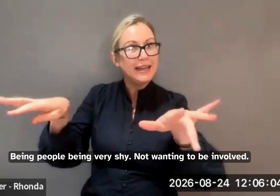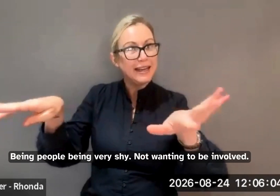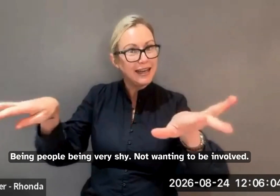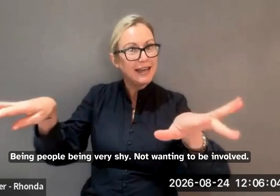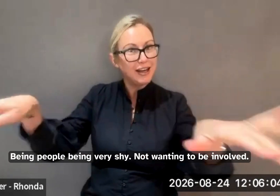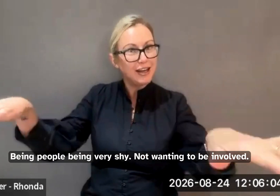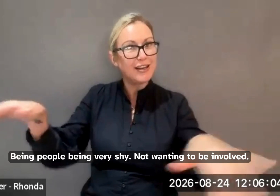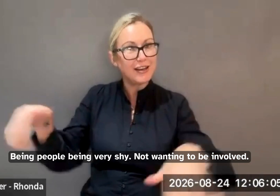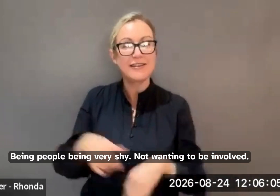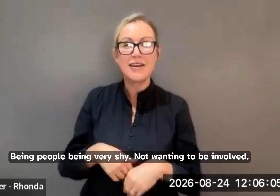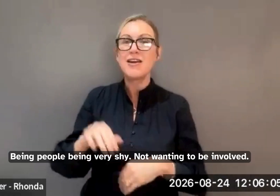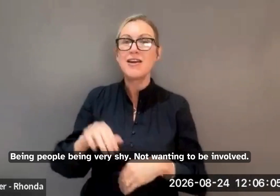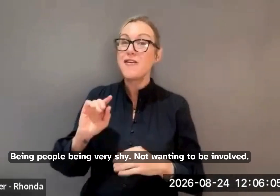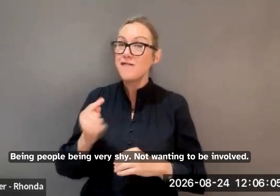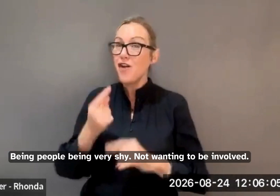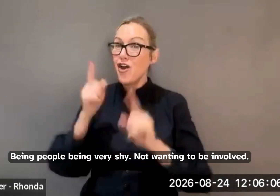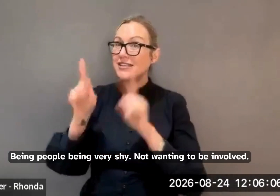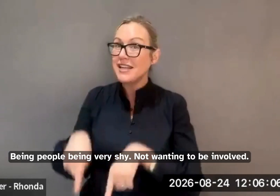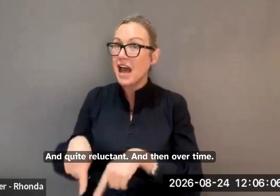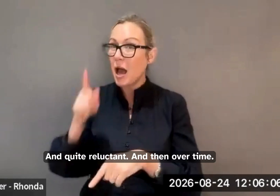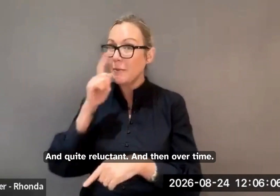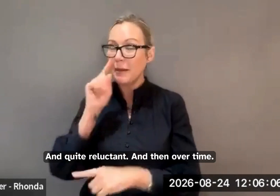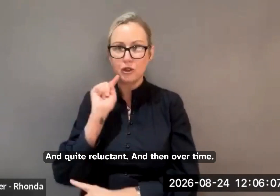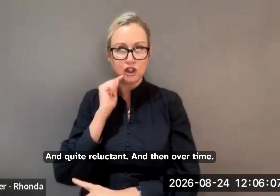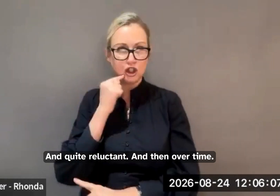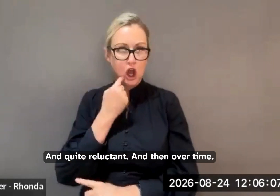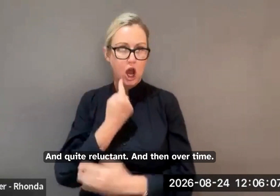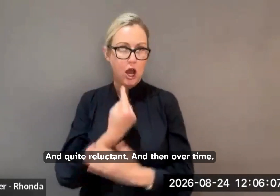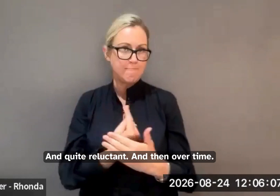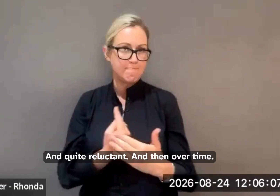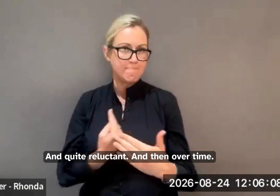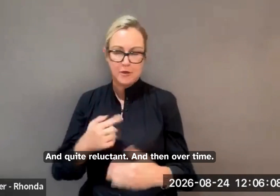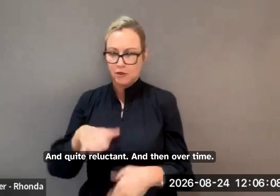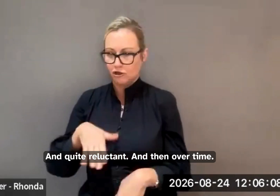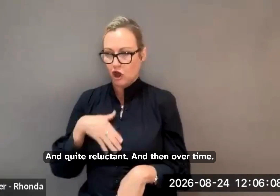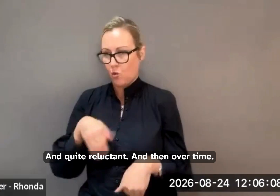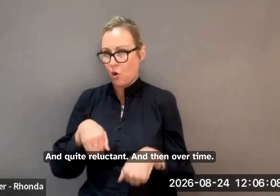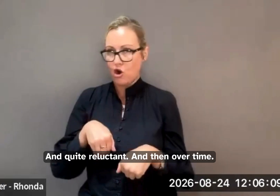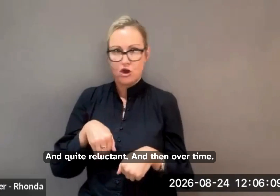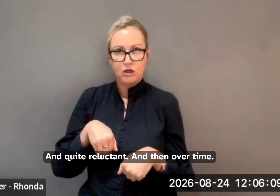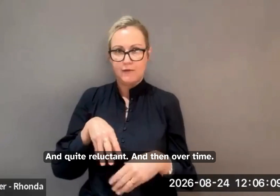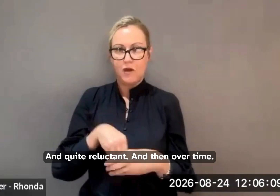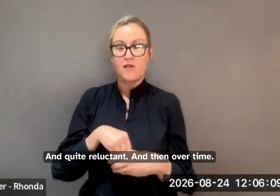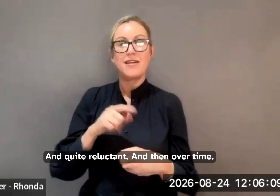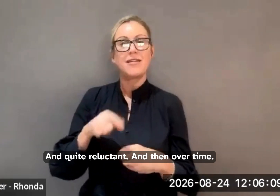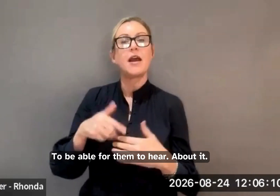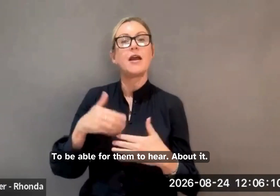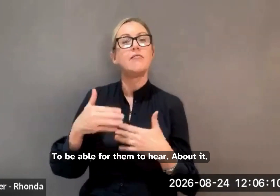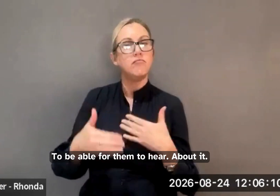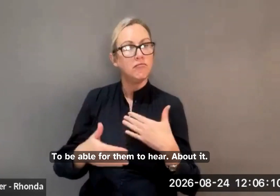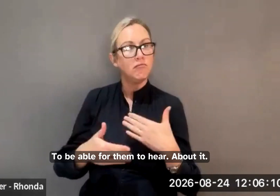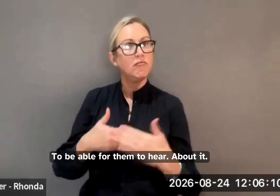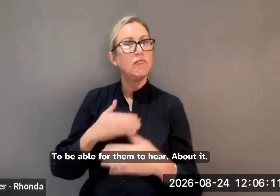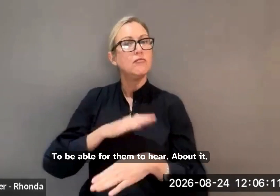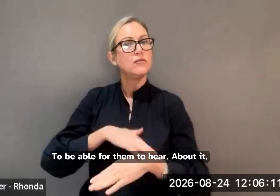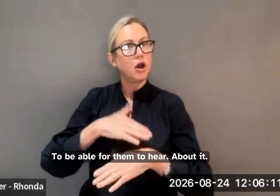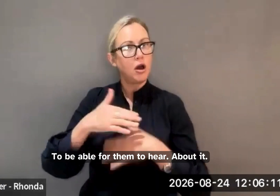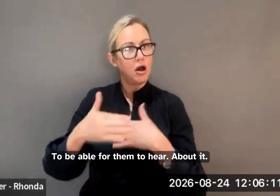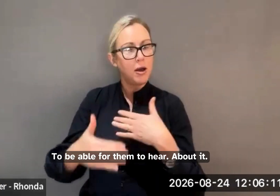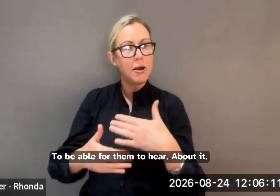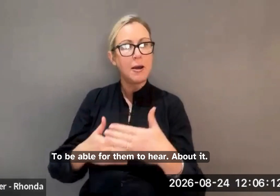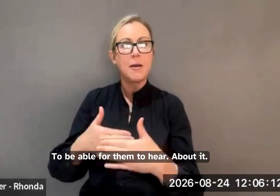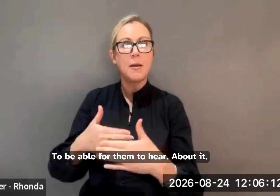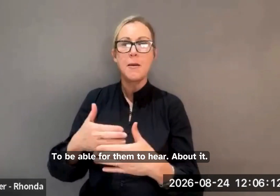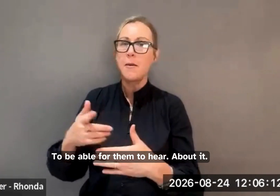people being very shy, not wanting to be involved and quite reluctant. And then over time, to be able